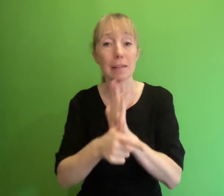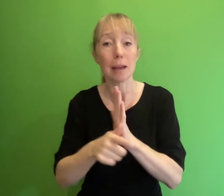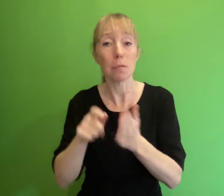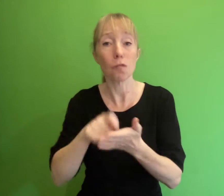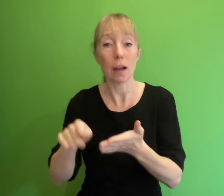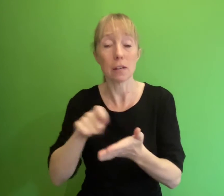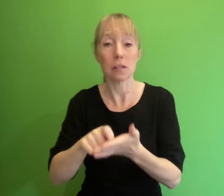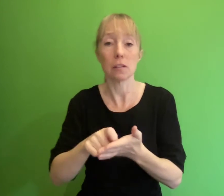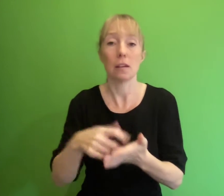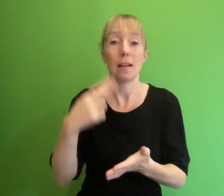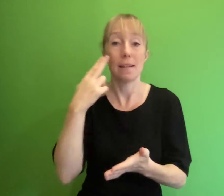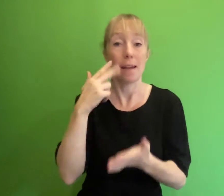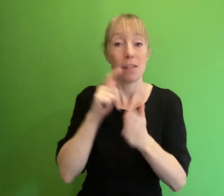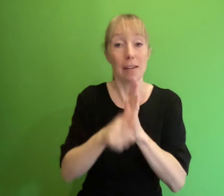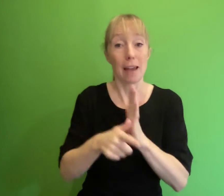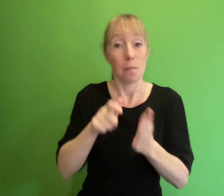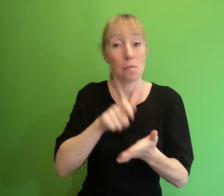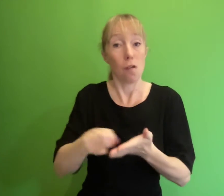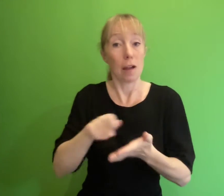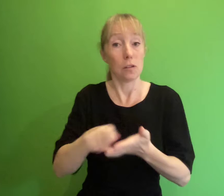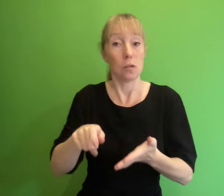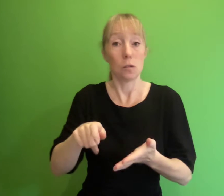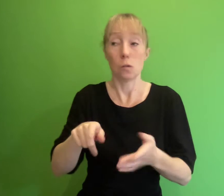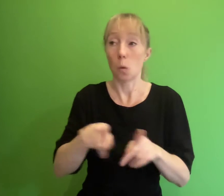disabled writers also want chances to earn a living beyond publishing.